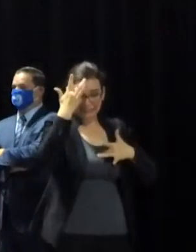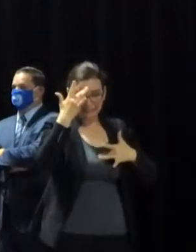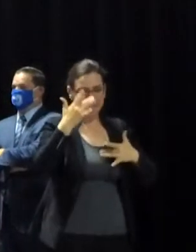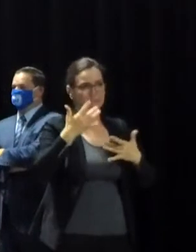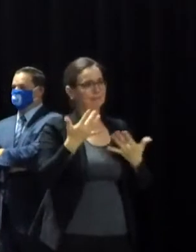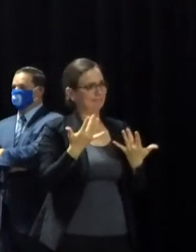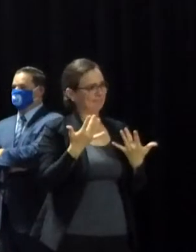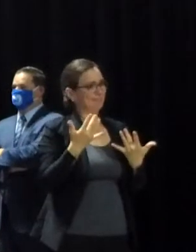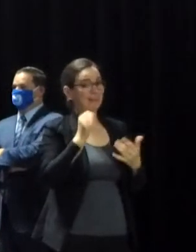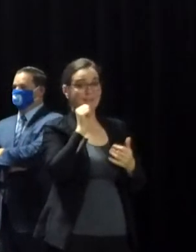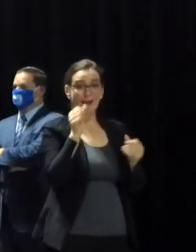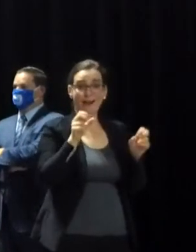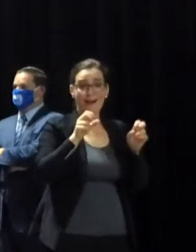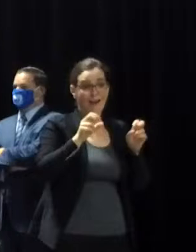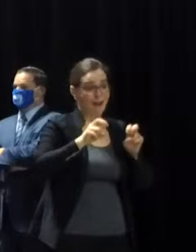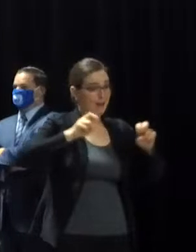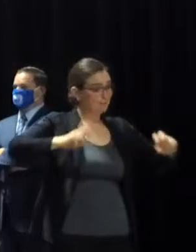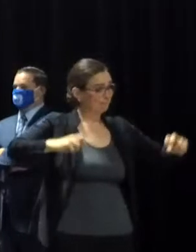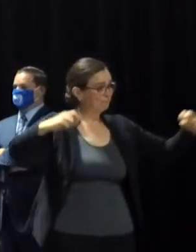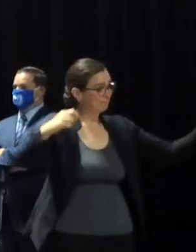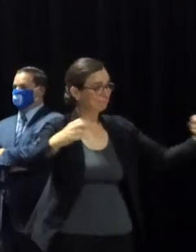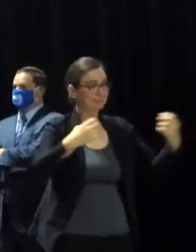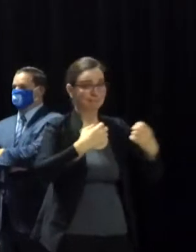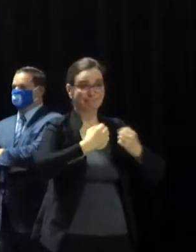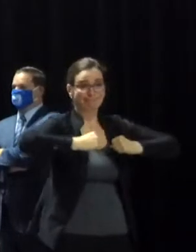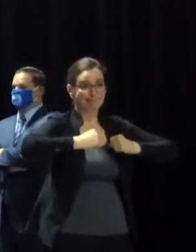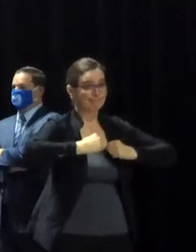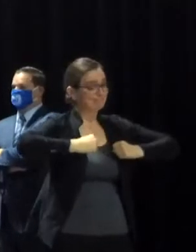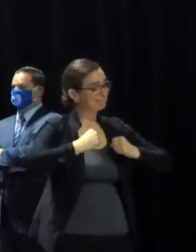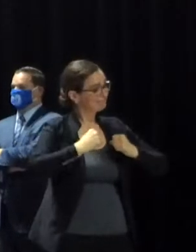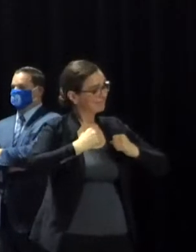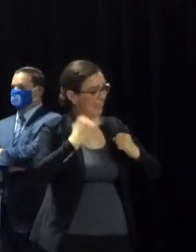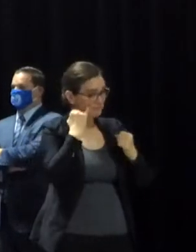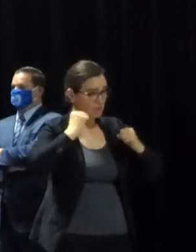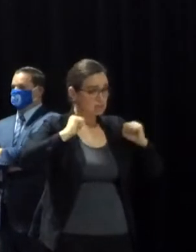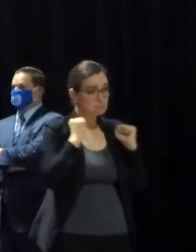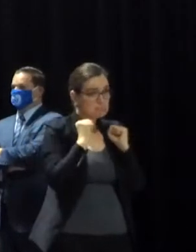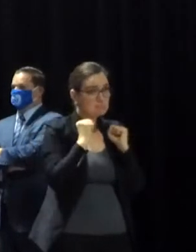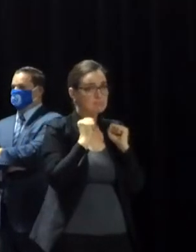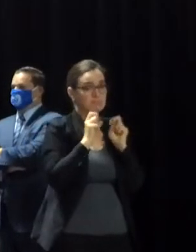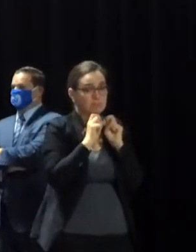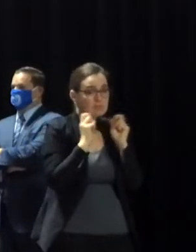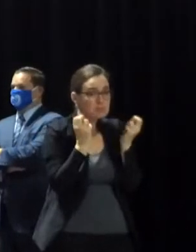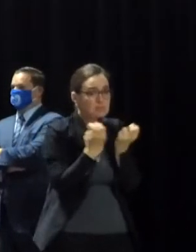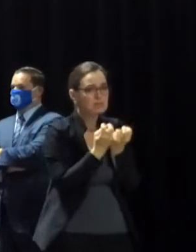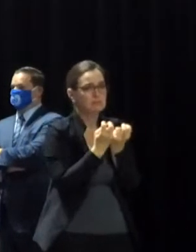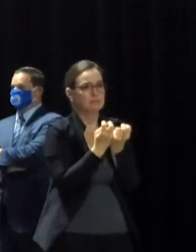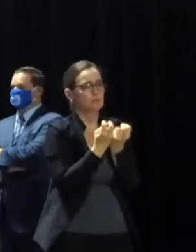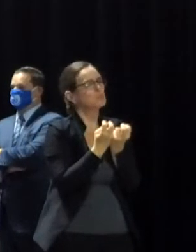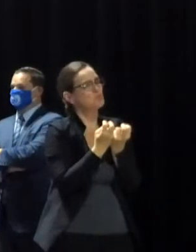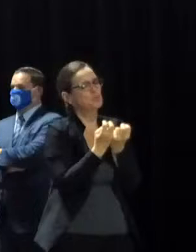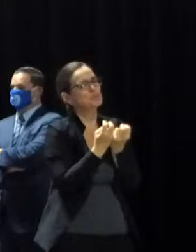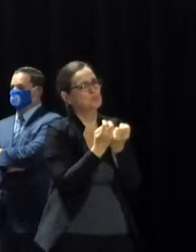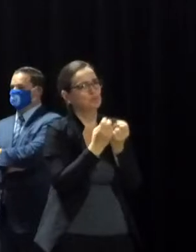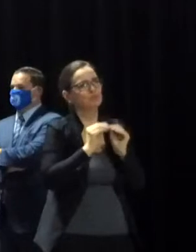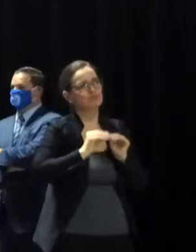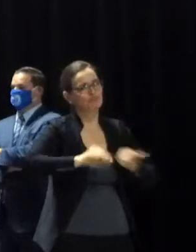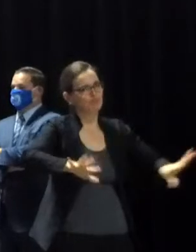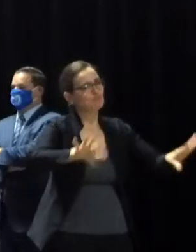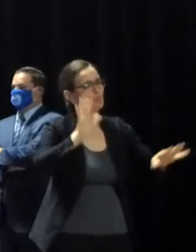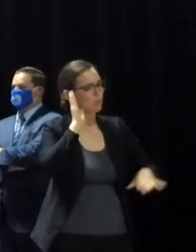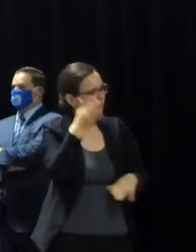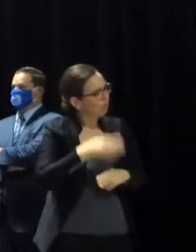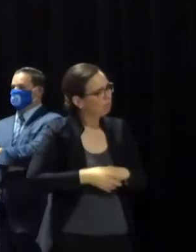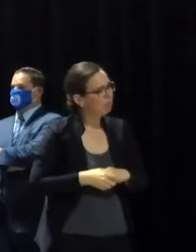can expose more people. So that's the biggest concern which we have as we are going into the winter, when people will do